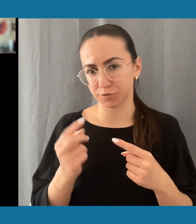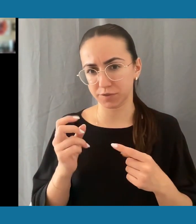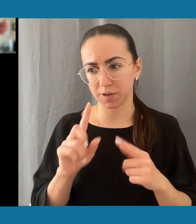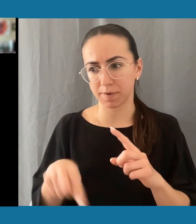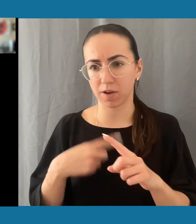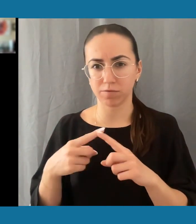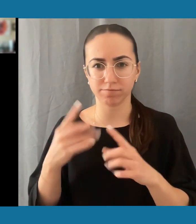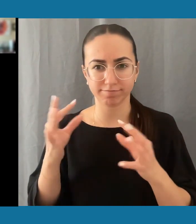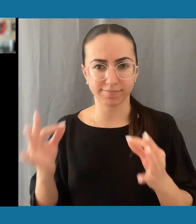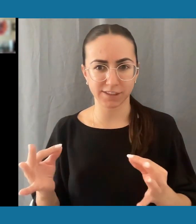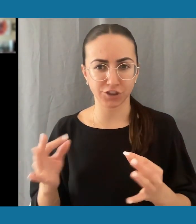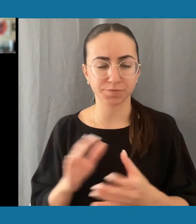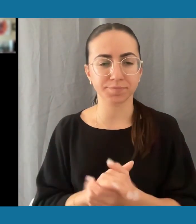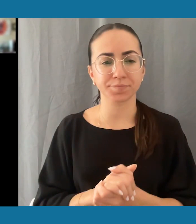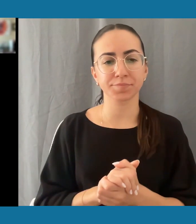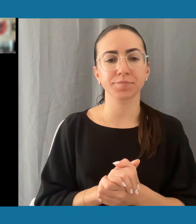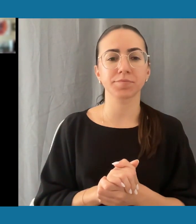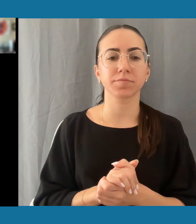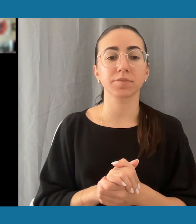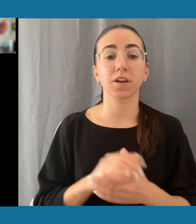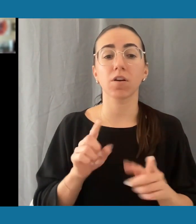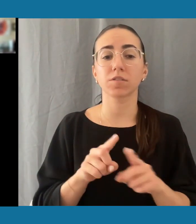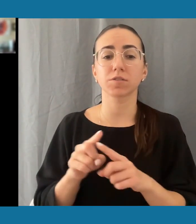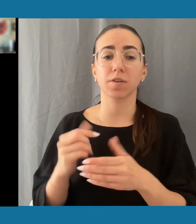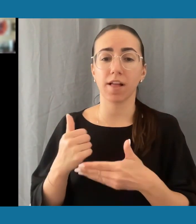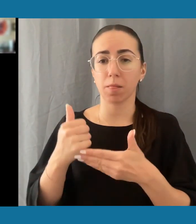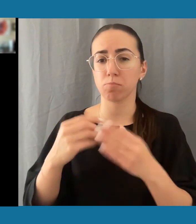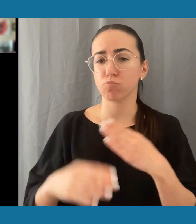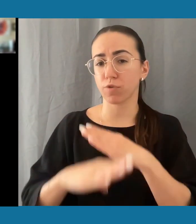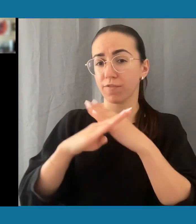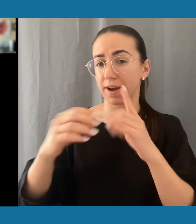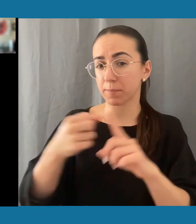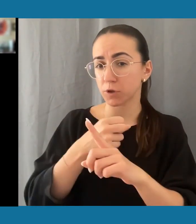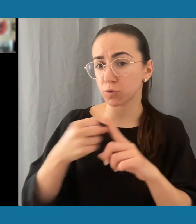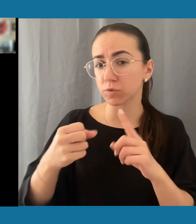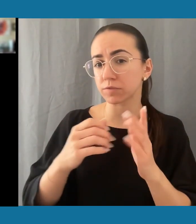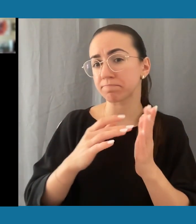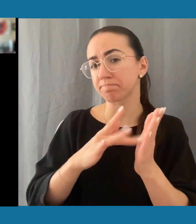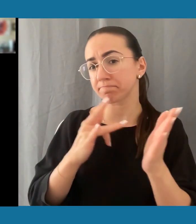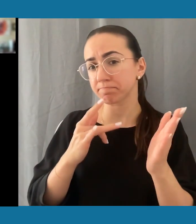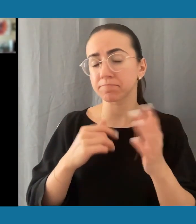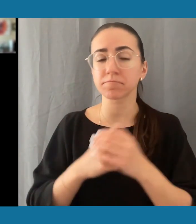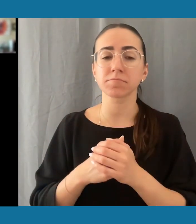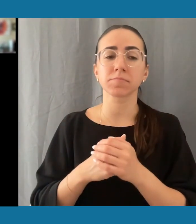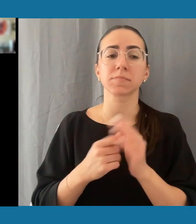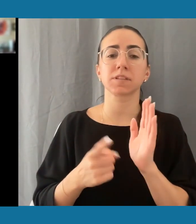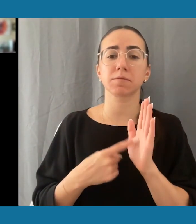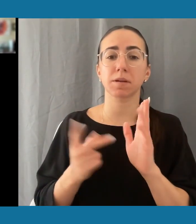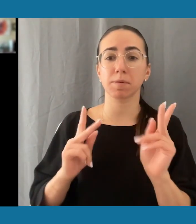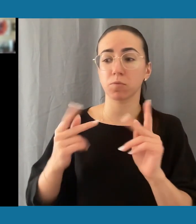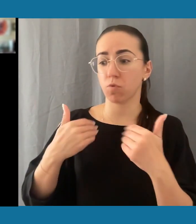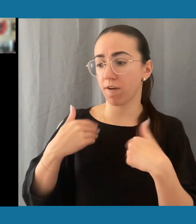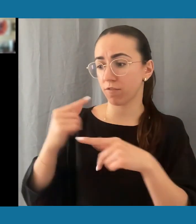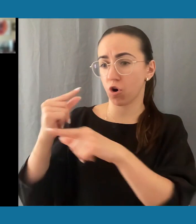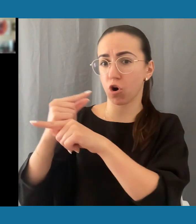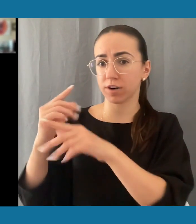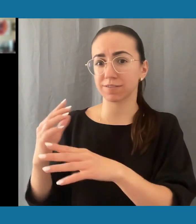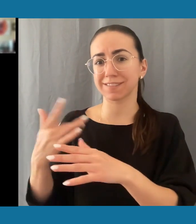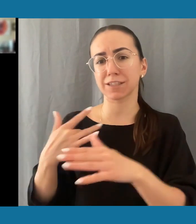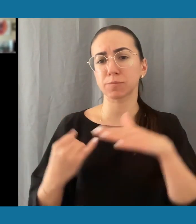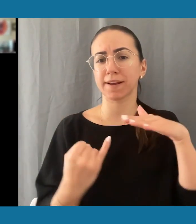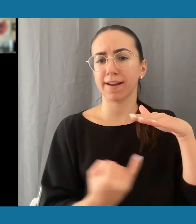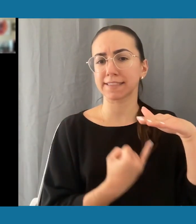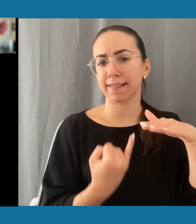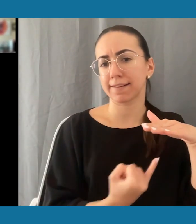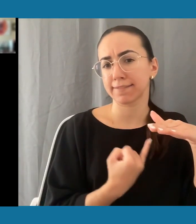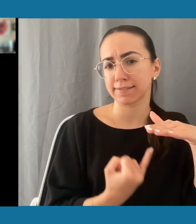prevent abuse. Oftentimes people under guardianship are isolated, sometimes from their own